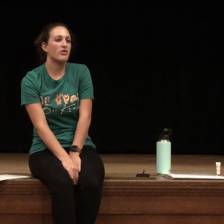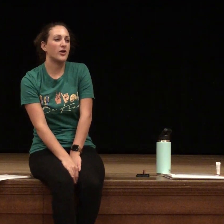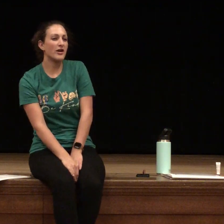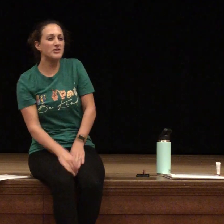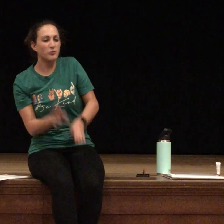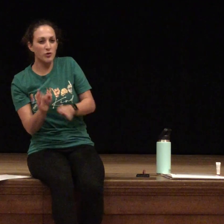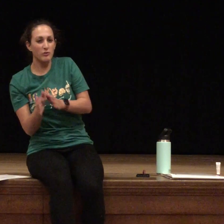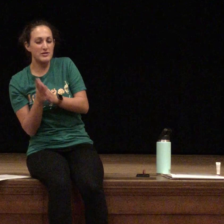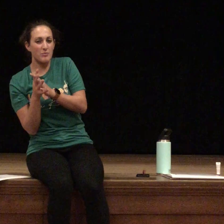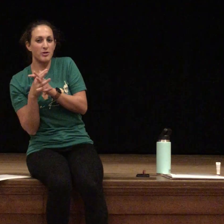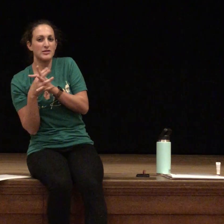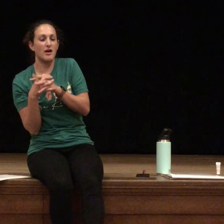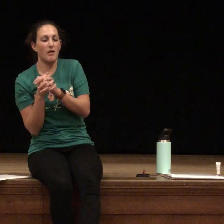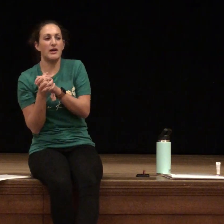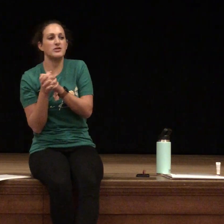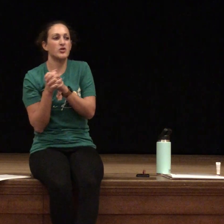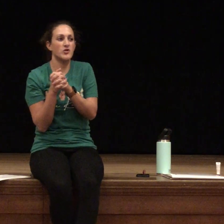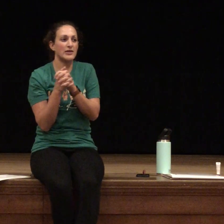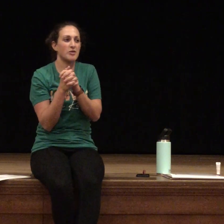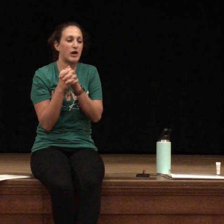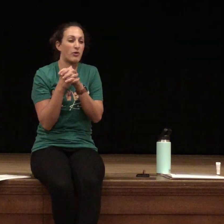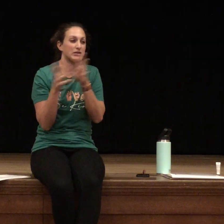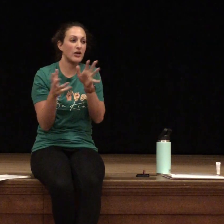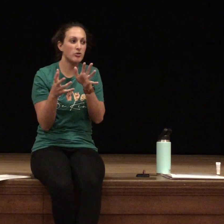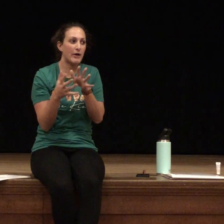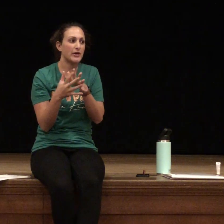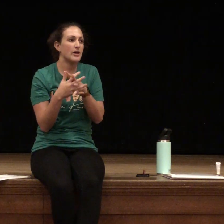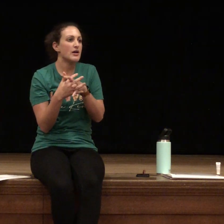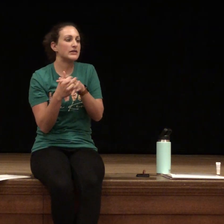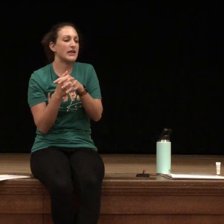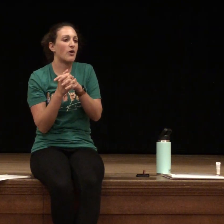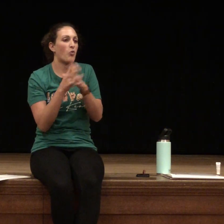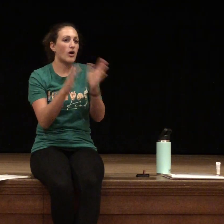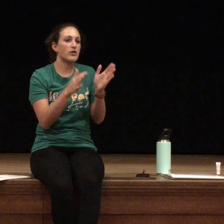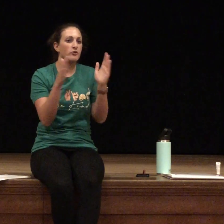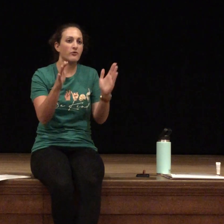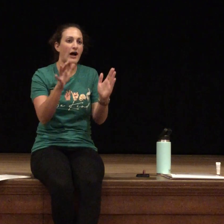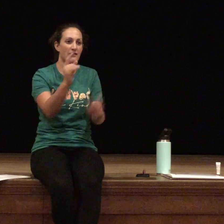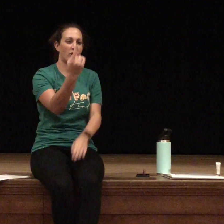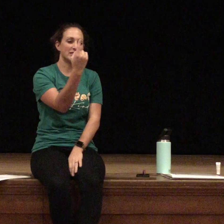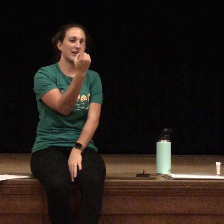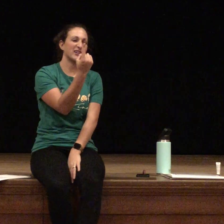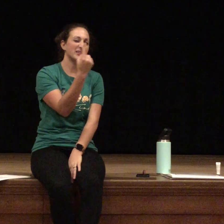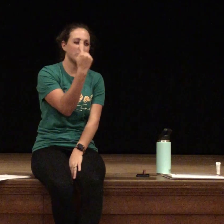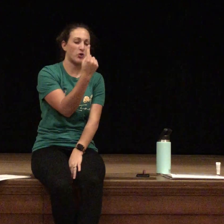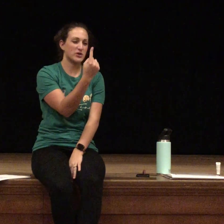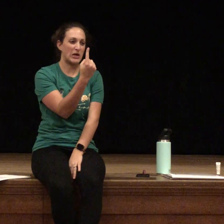There is a rule with numbers. I didn't show you guys it, but I want to tell you about it. It's that 1 through 5 are technically supposed to be this